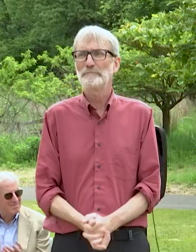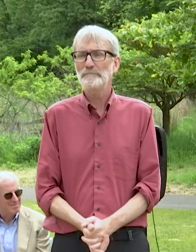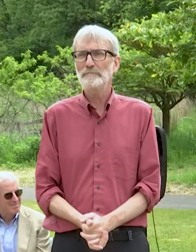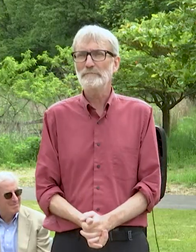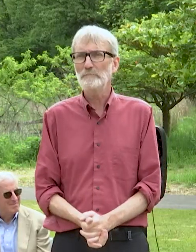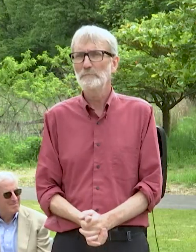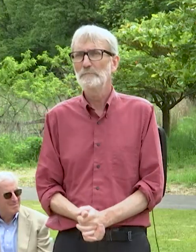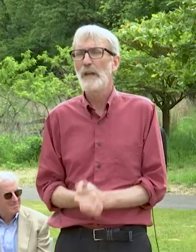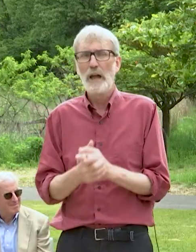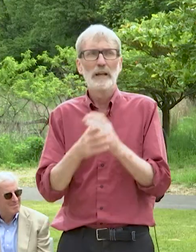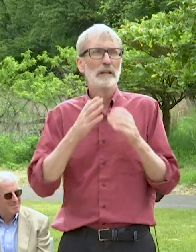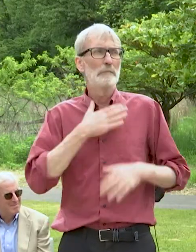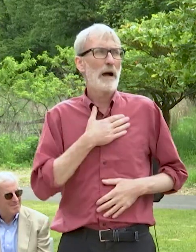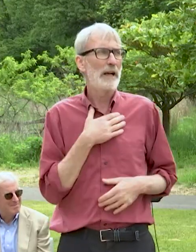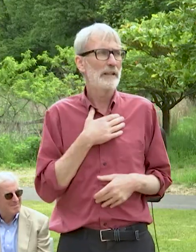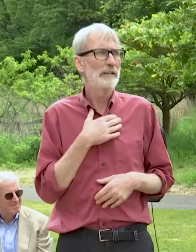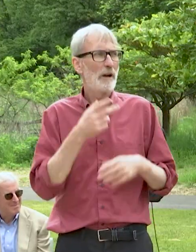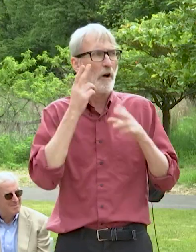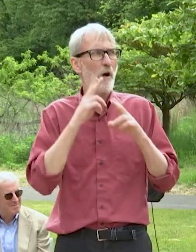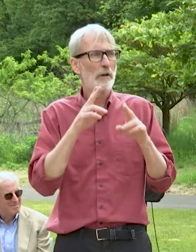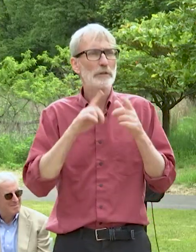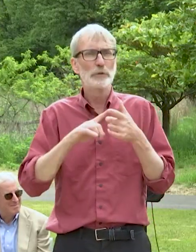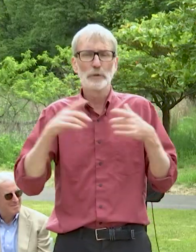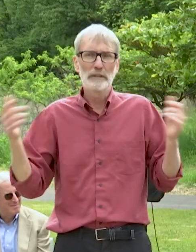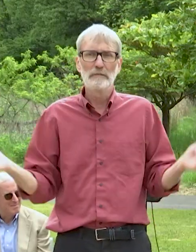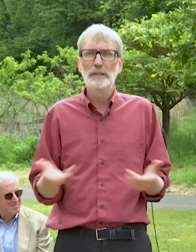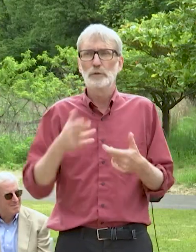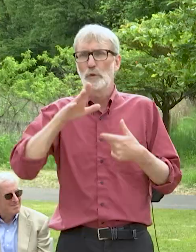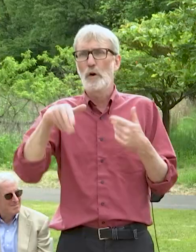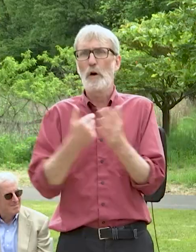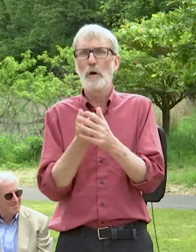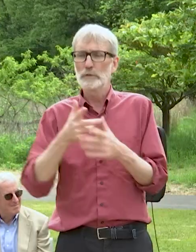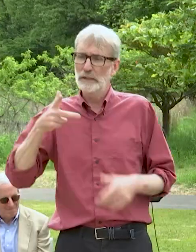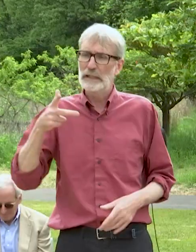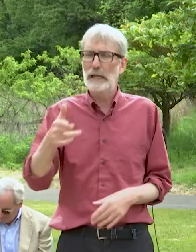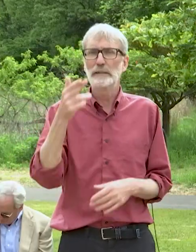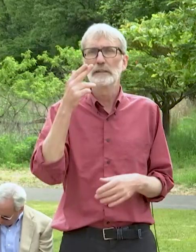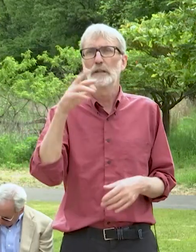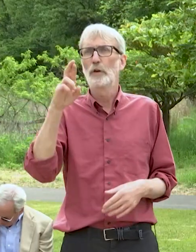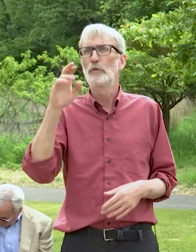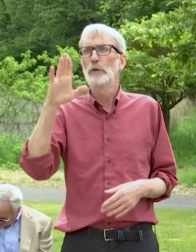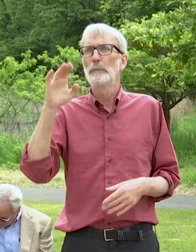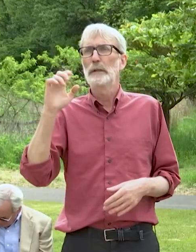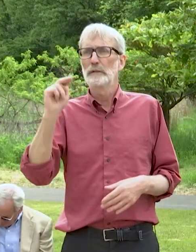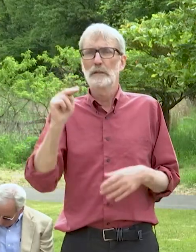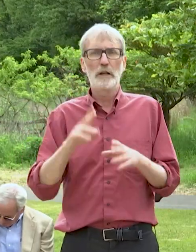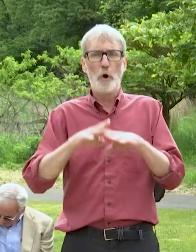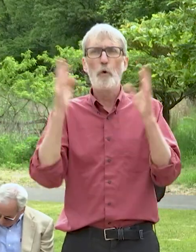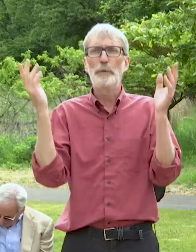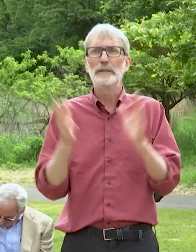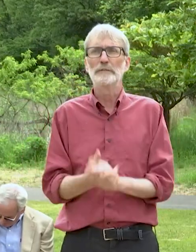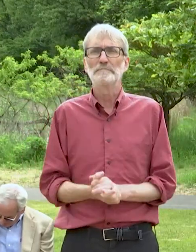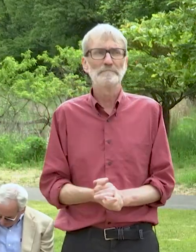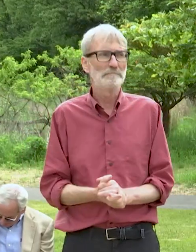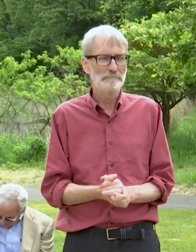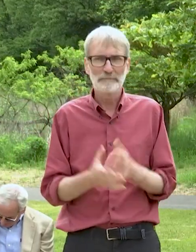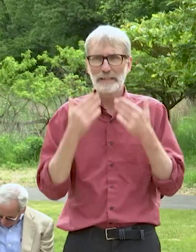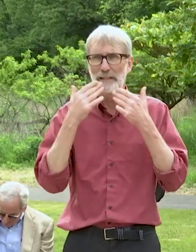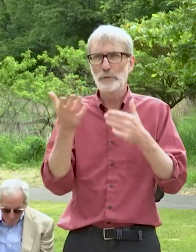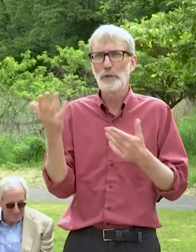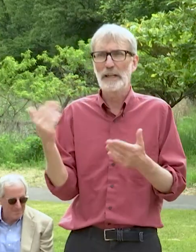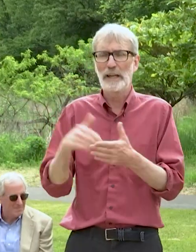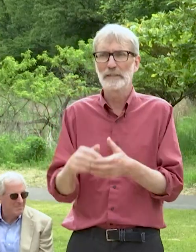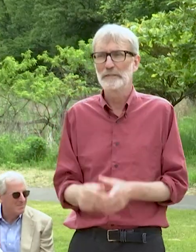And it's my honor and privilege to invite you all to cut the ribbon and officially open the Outdoor Discovery Space and Sensory Trail. Thank you